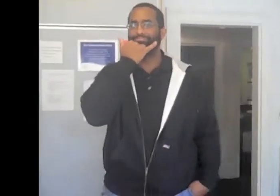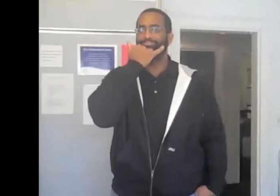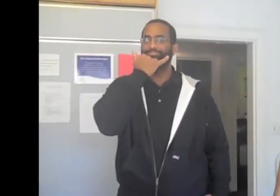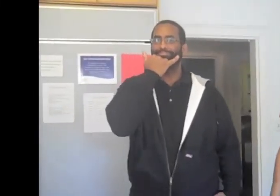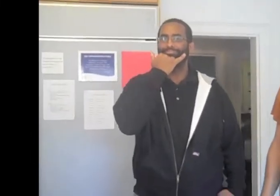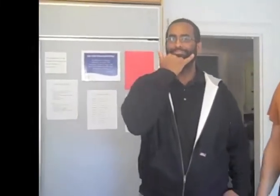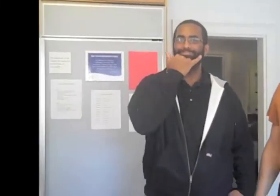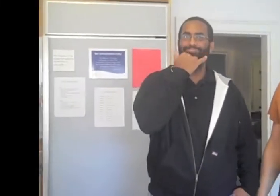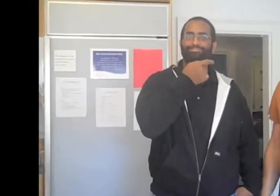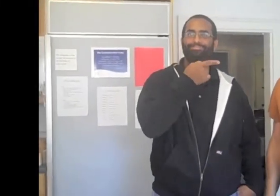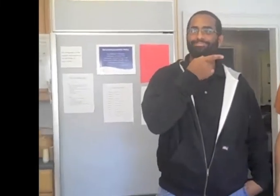I think that's wrong.